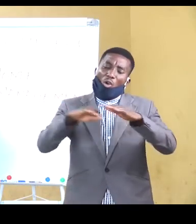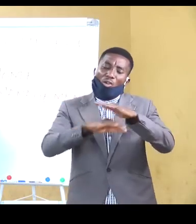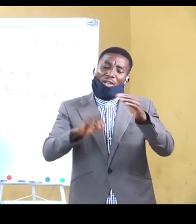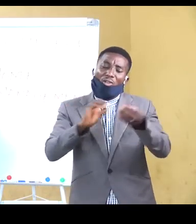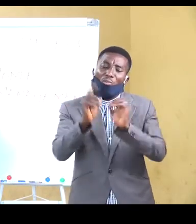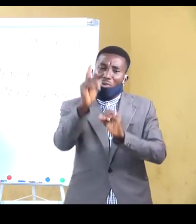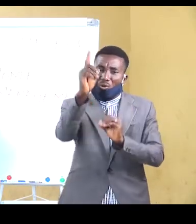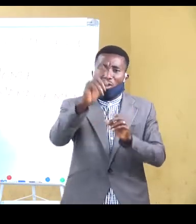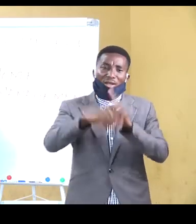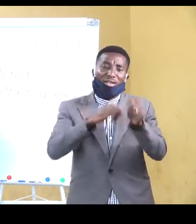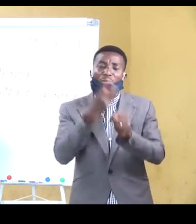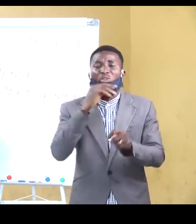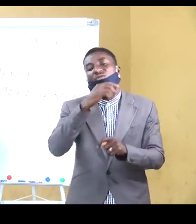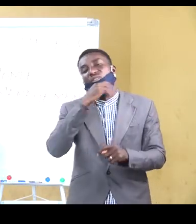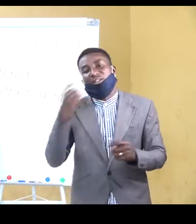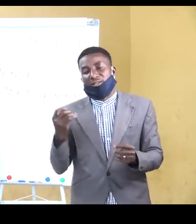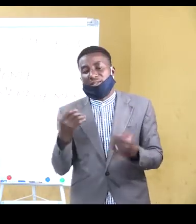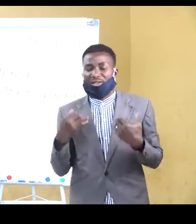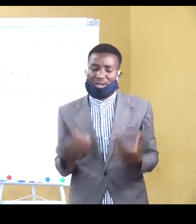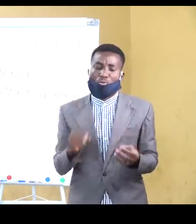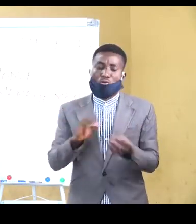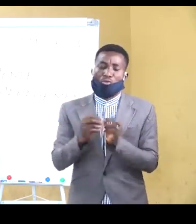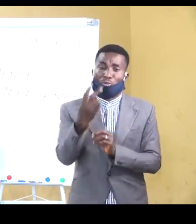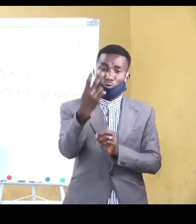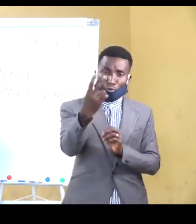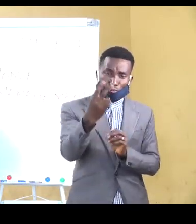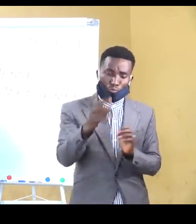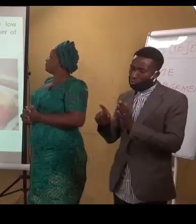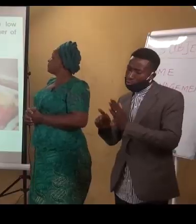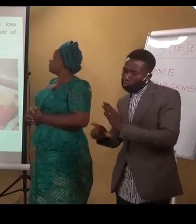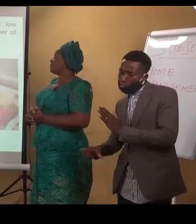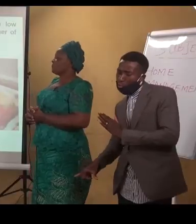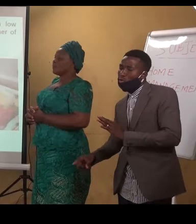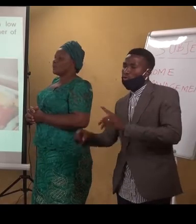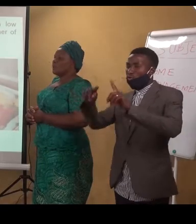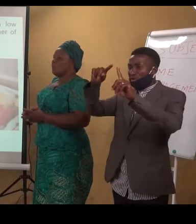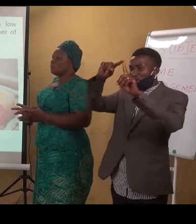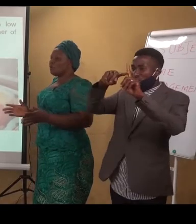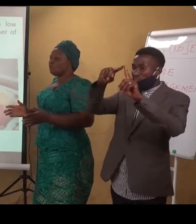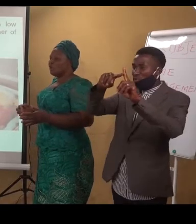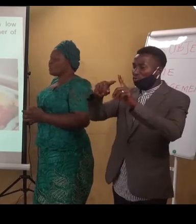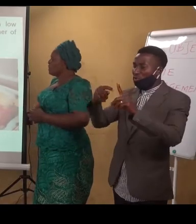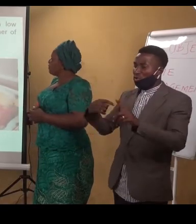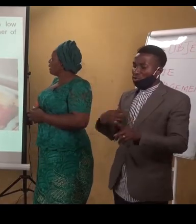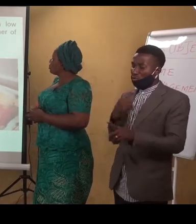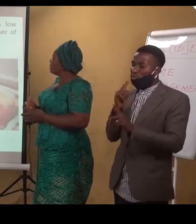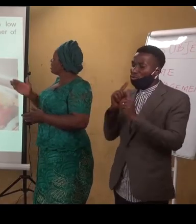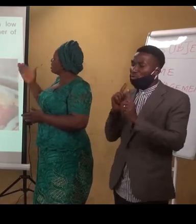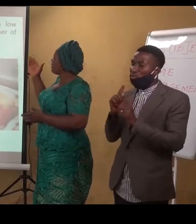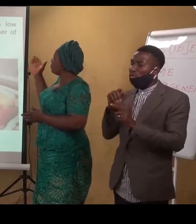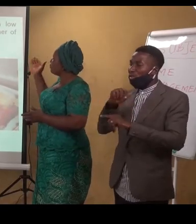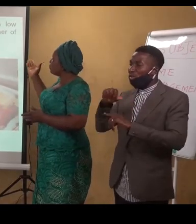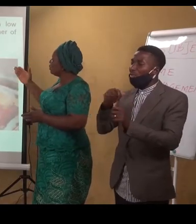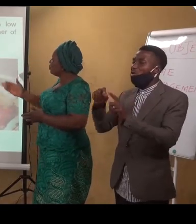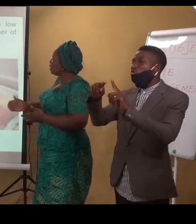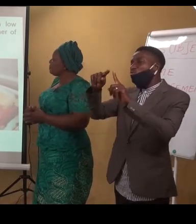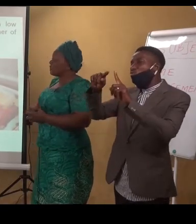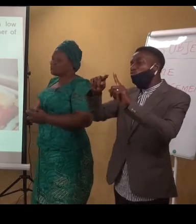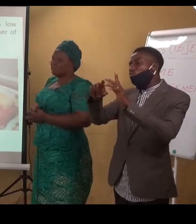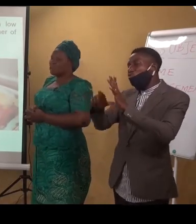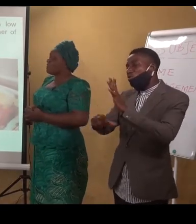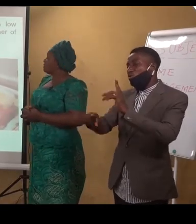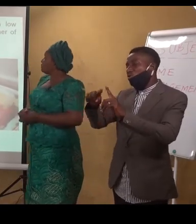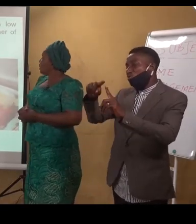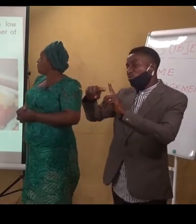drying. Then we come to number 2, which is low temperature. When we talk of low temperature, this is keeping our food in